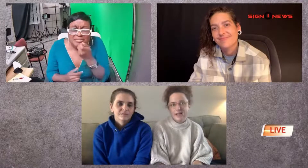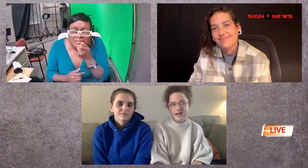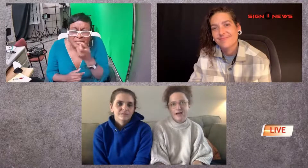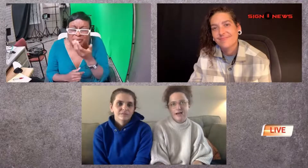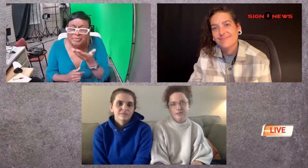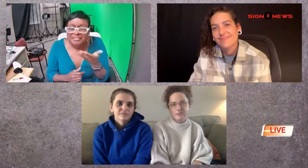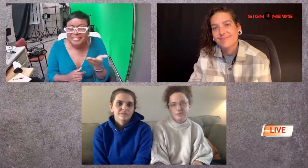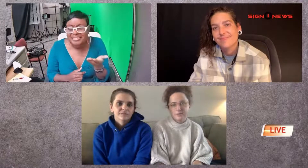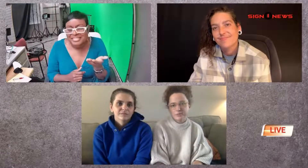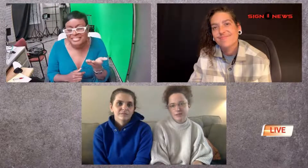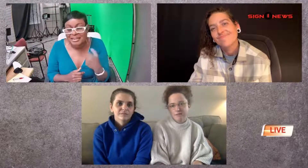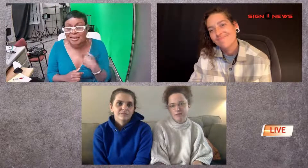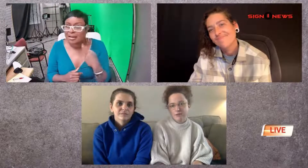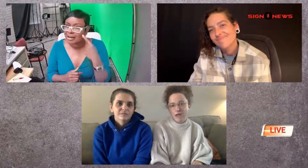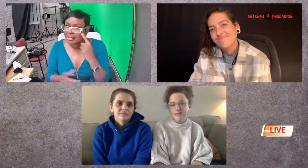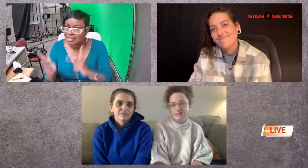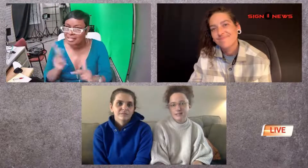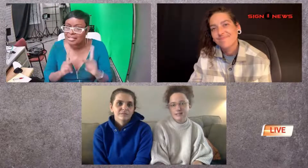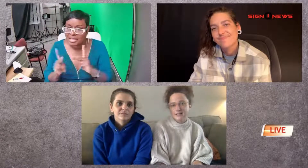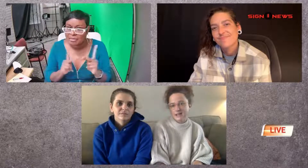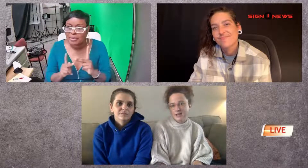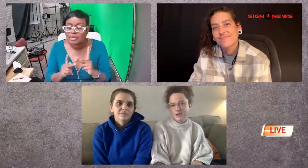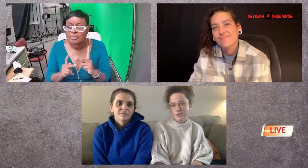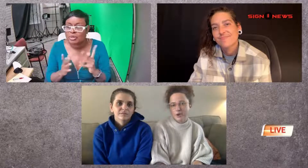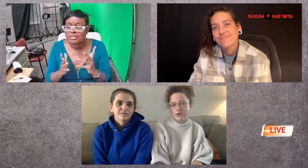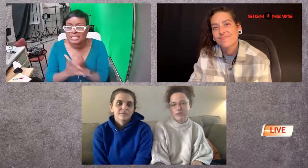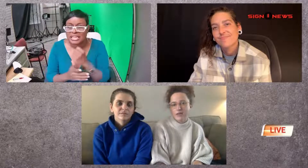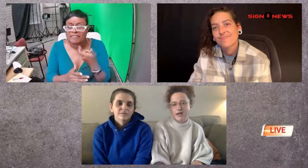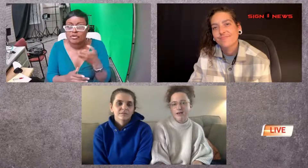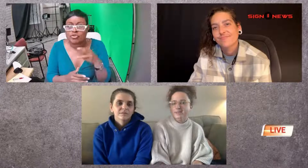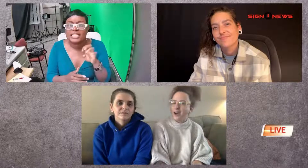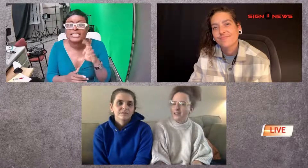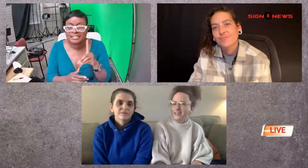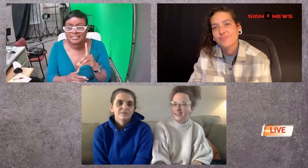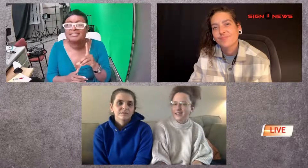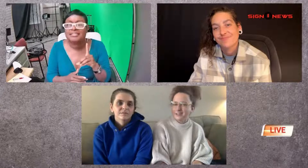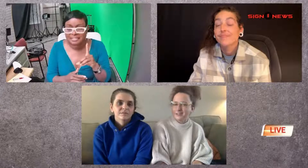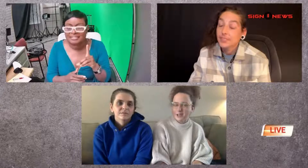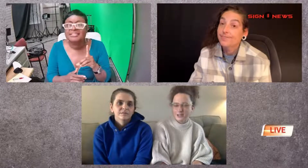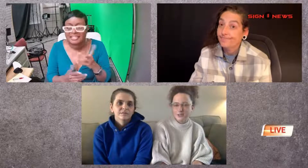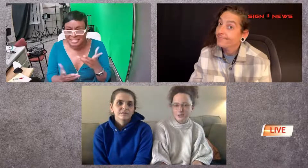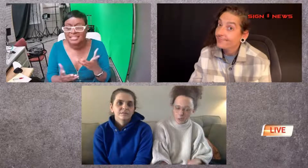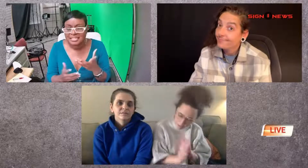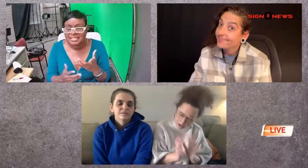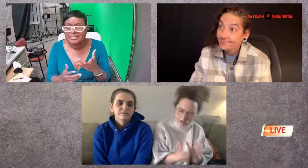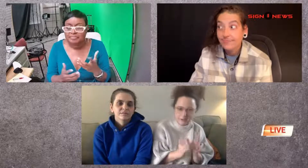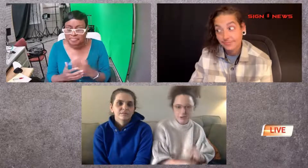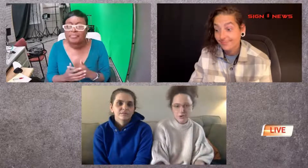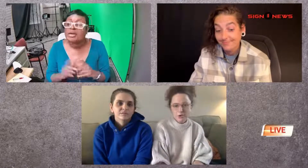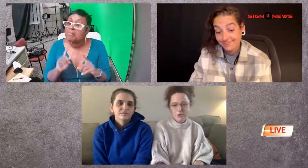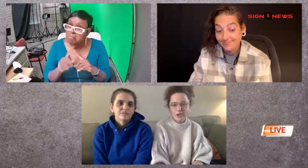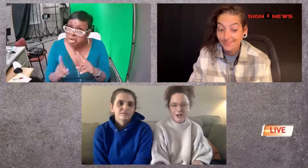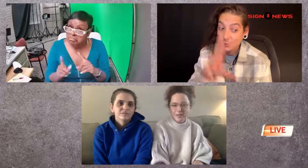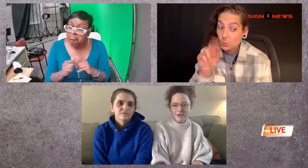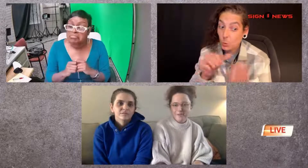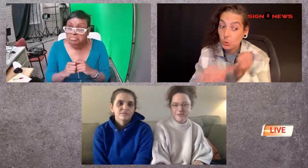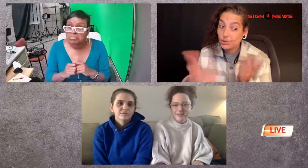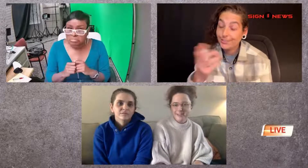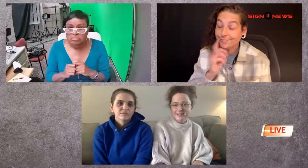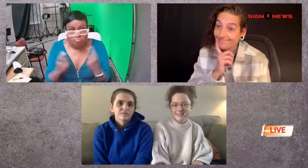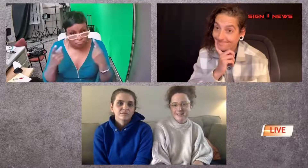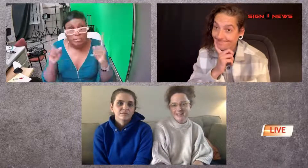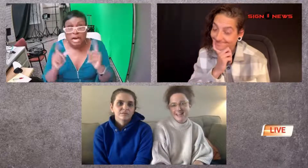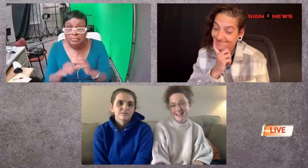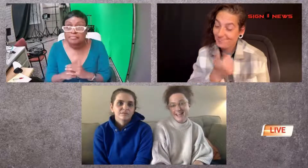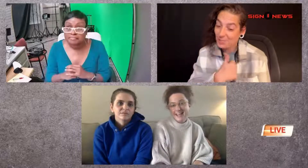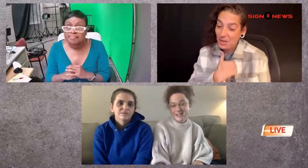things that I think people take for granted in the technical part that got kind of a little lost along the way. But we got there,